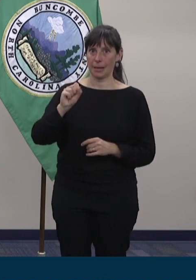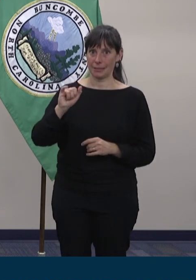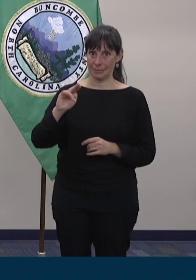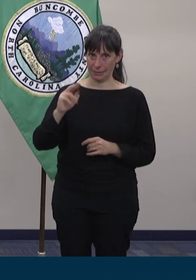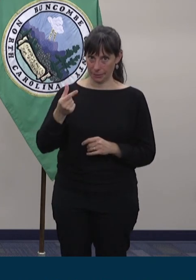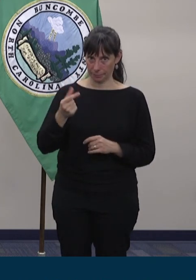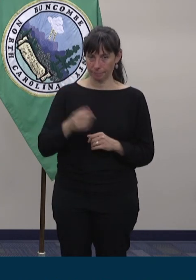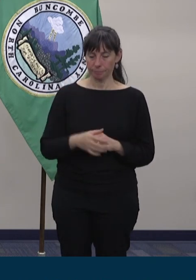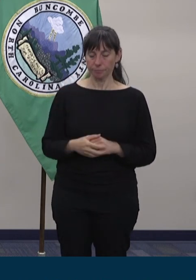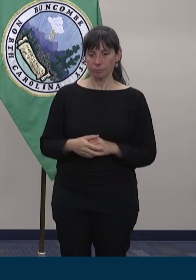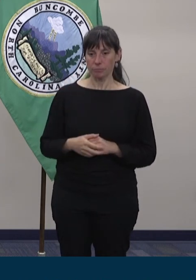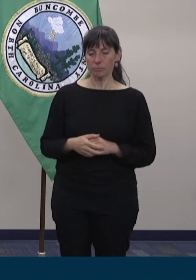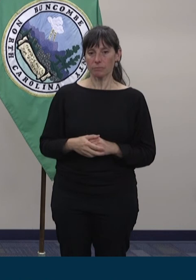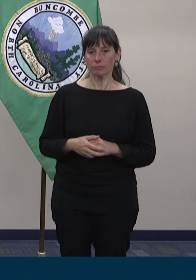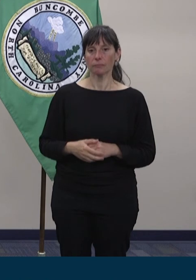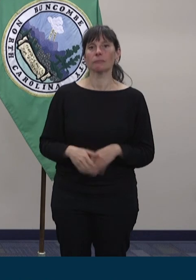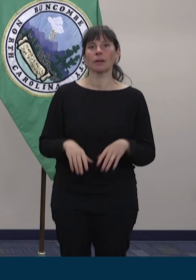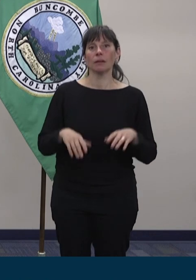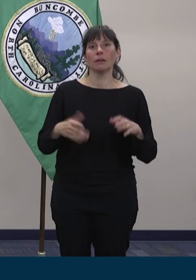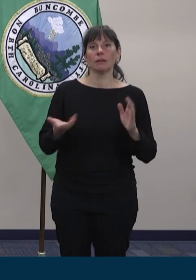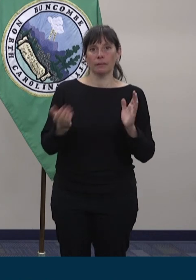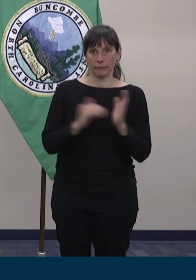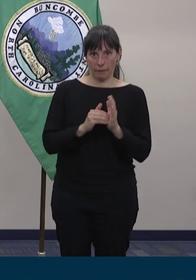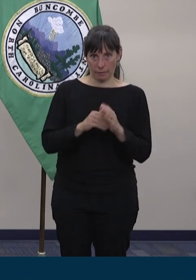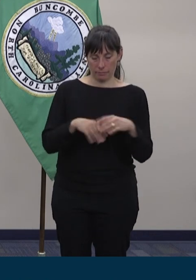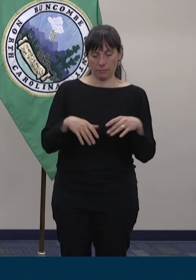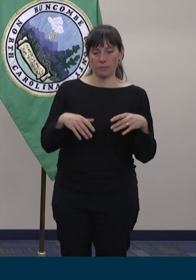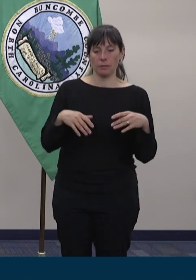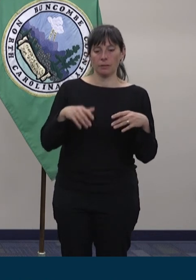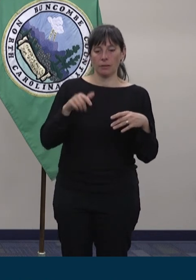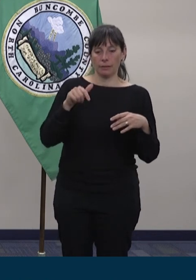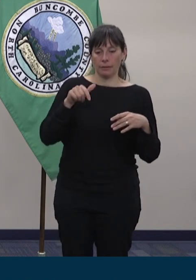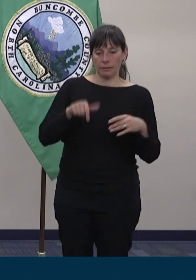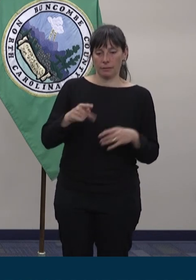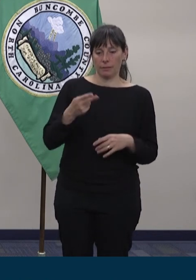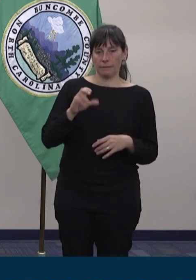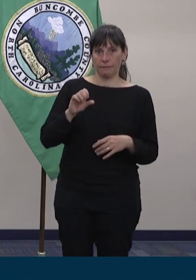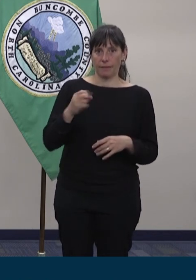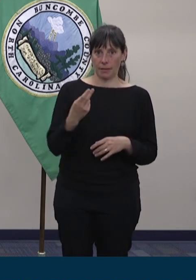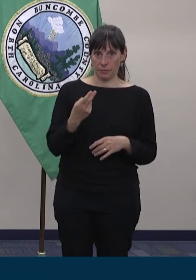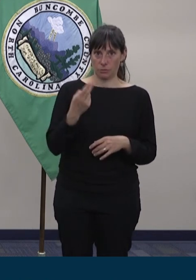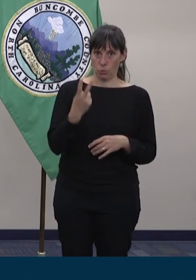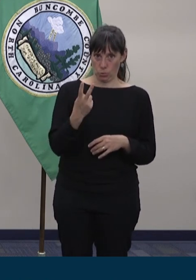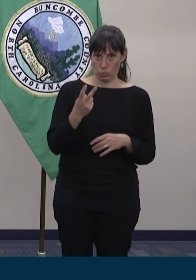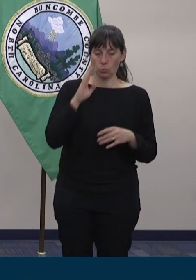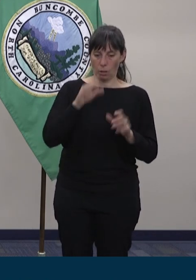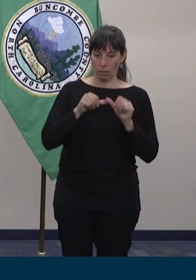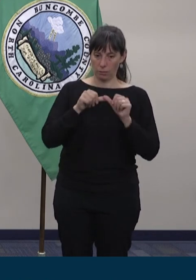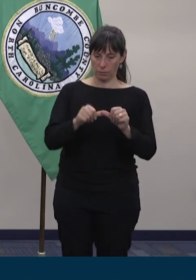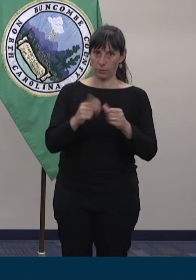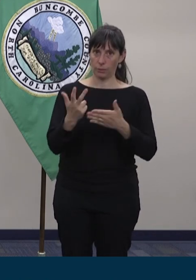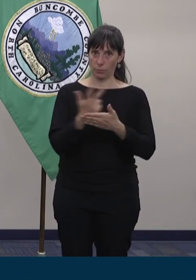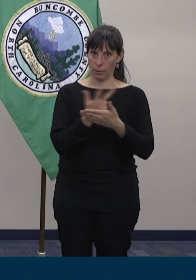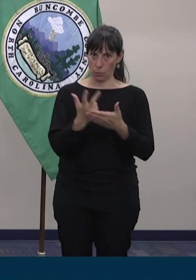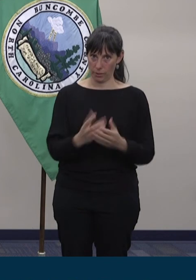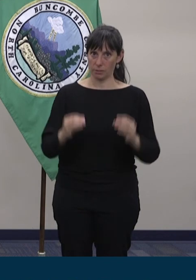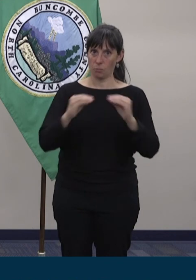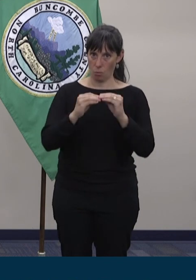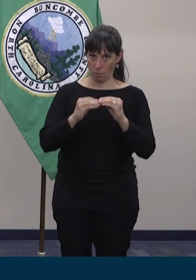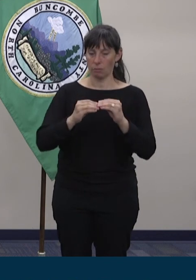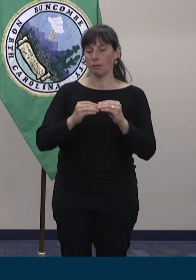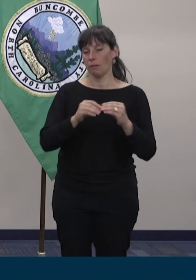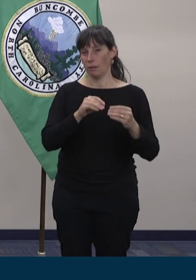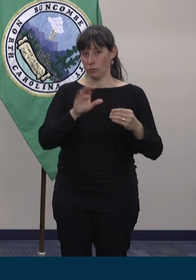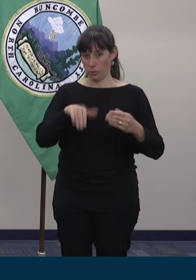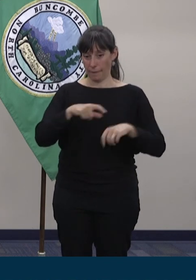that time, the governor will reassess our state data and metrics to determine the next steps for North Carolina, and Buncombe County